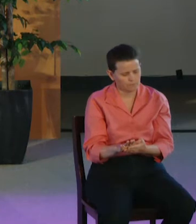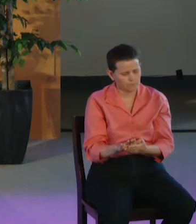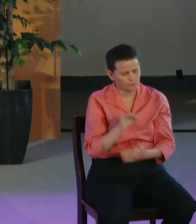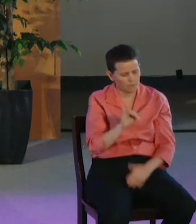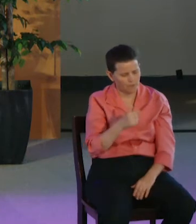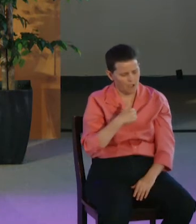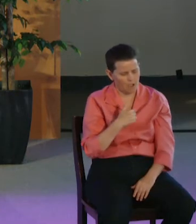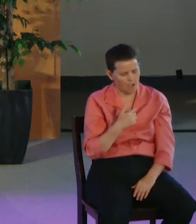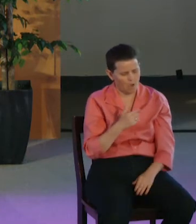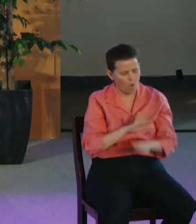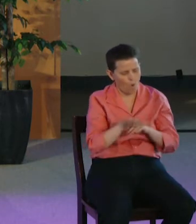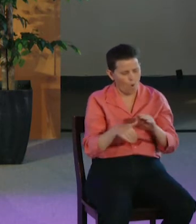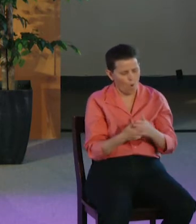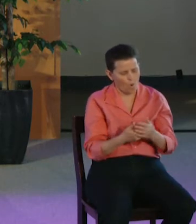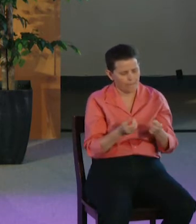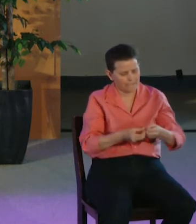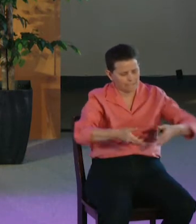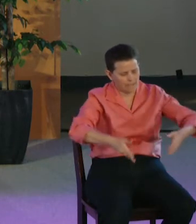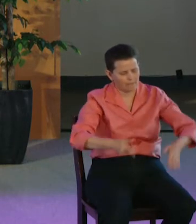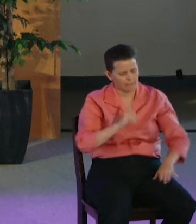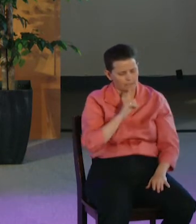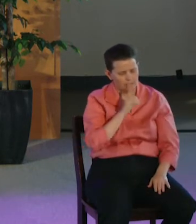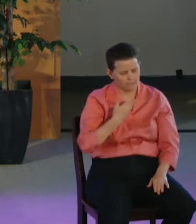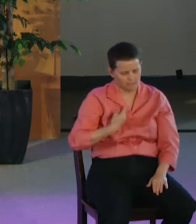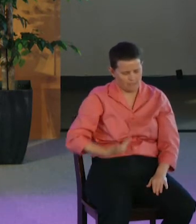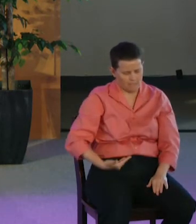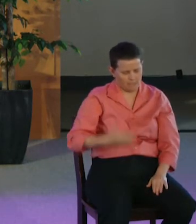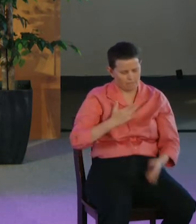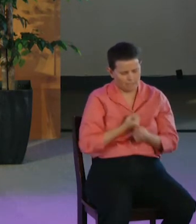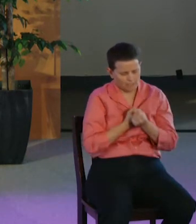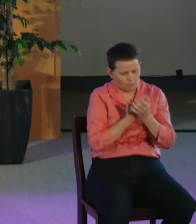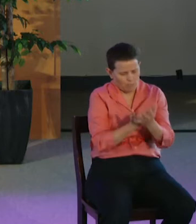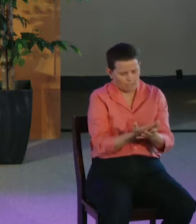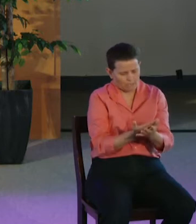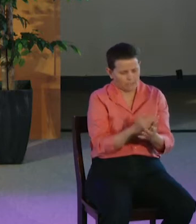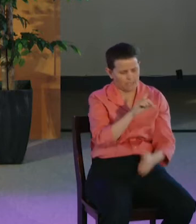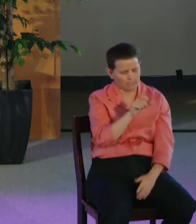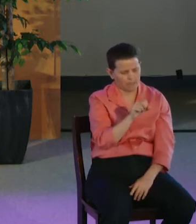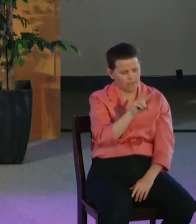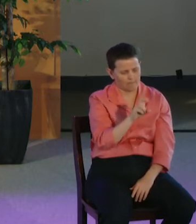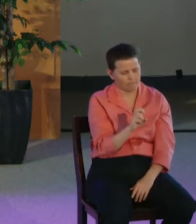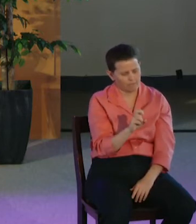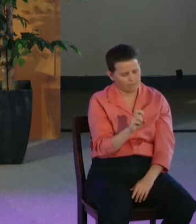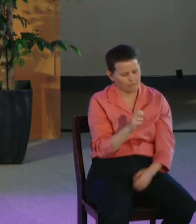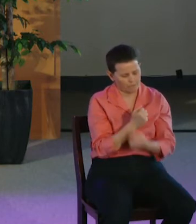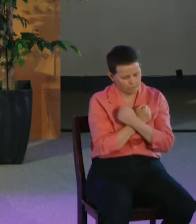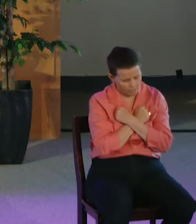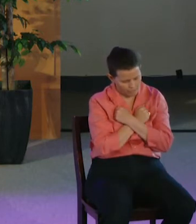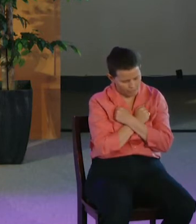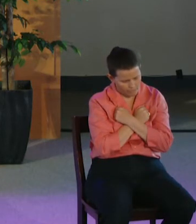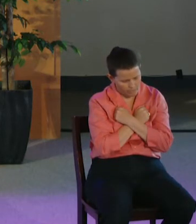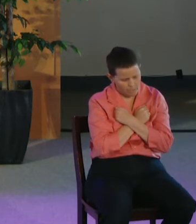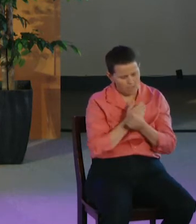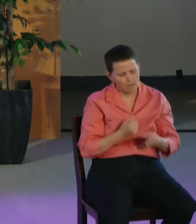love. And I allow that love to flow into my relationship with my Father, not only my earthly